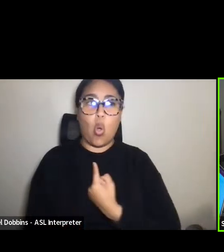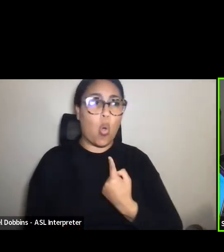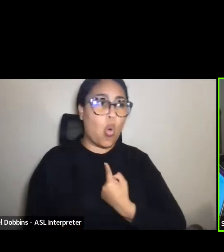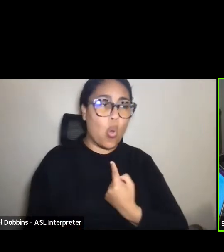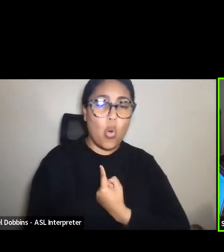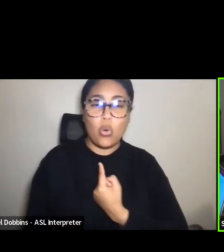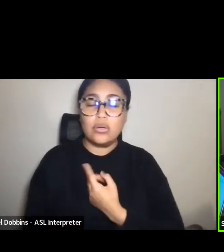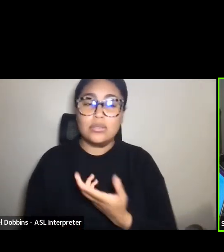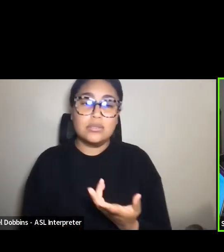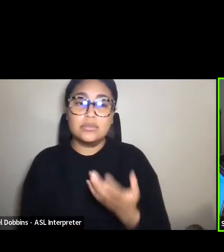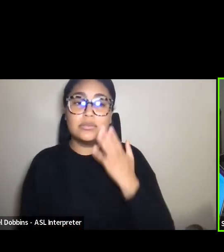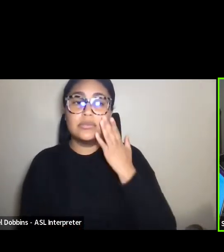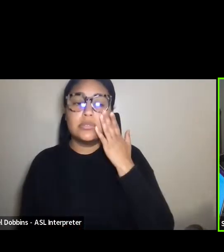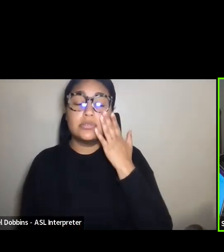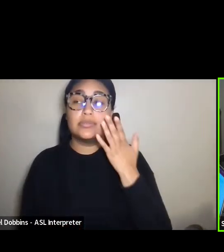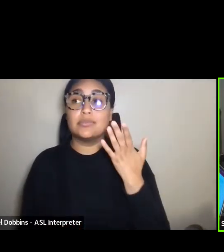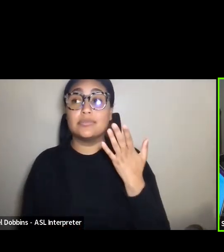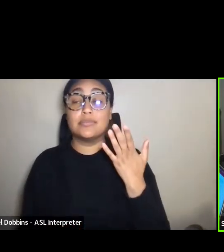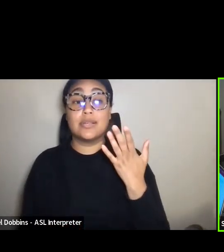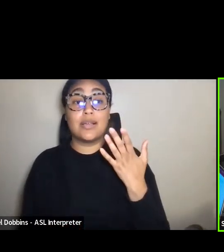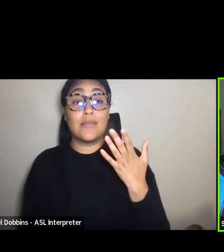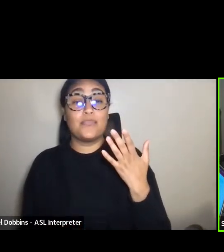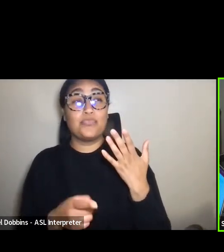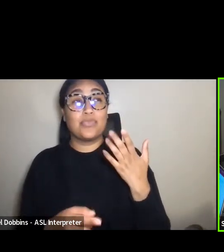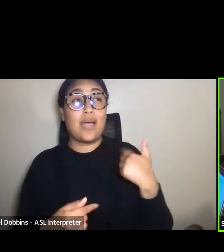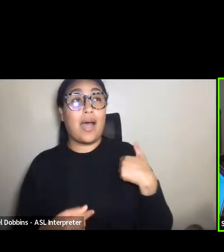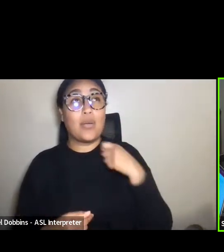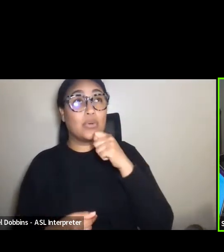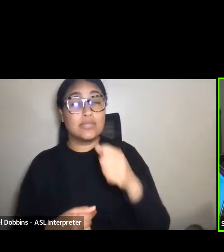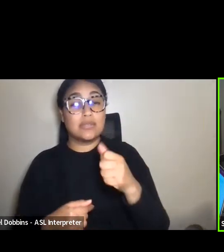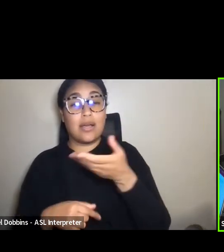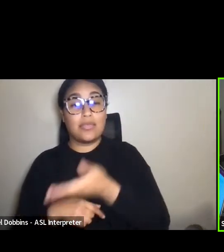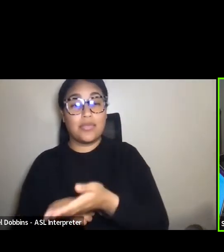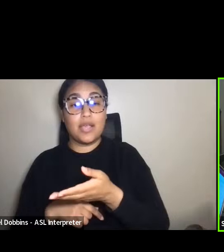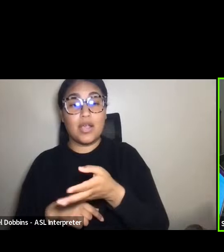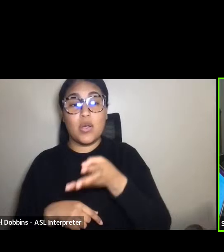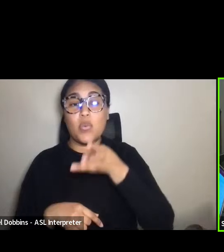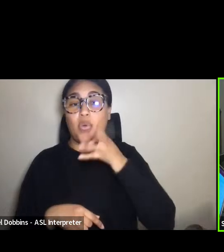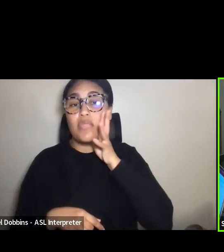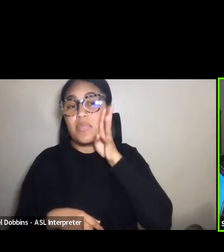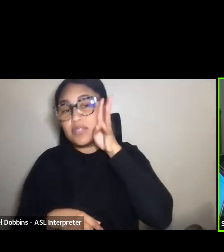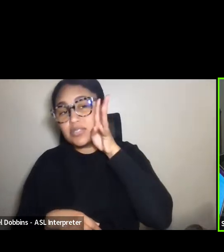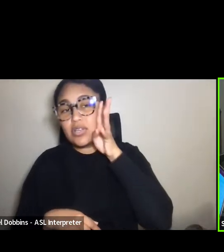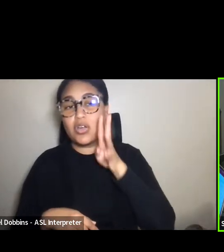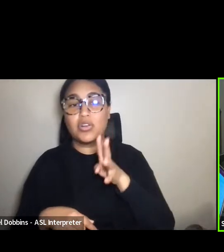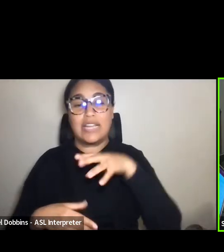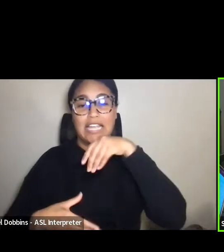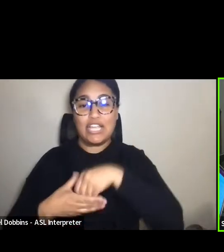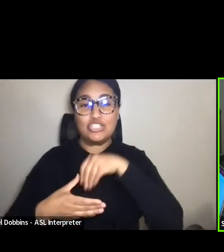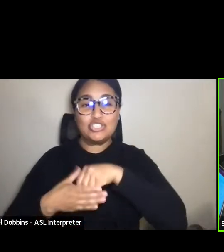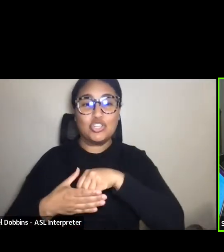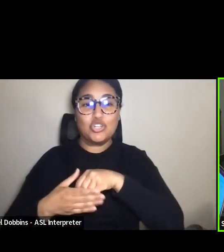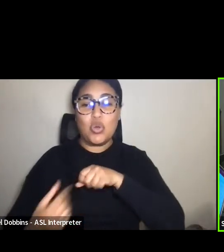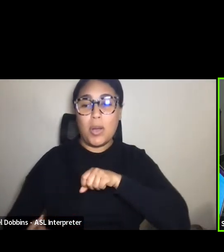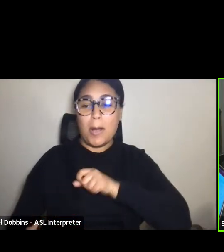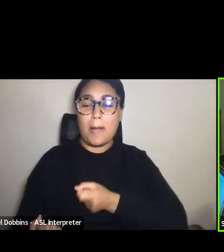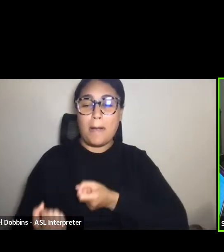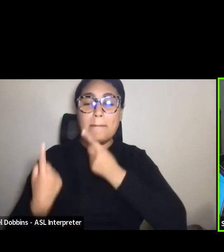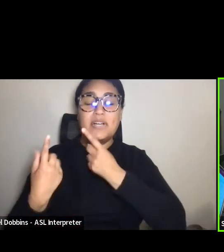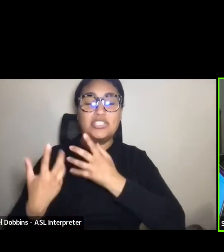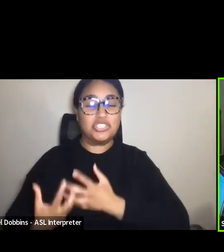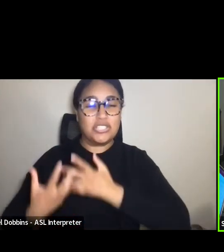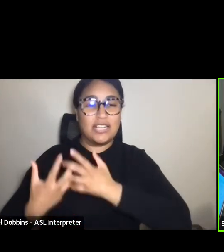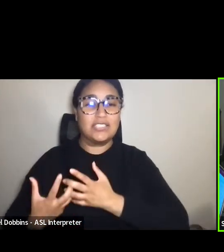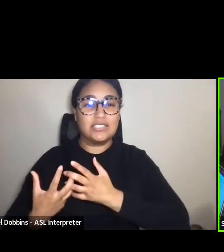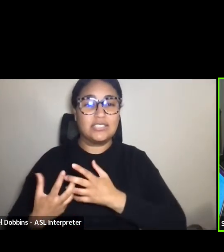and I wasn't around when they invented internal combustion engines or when the airplane first flew, and then all